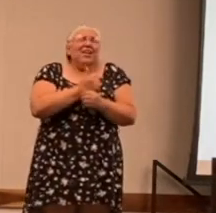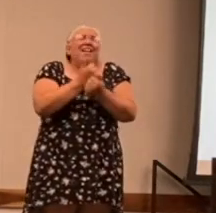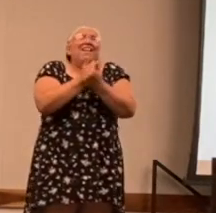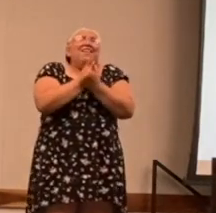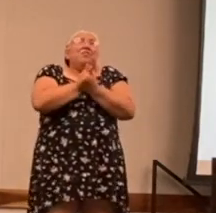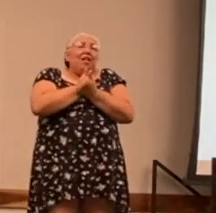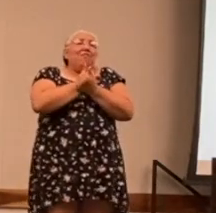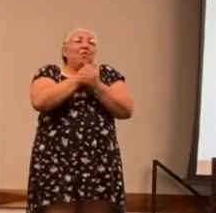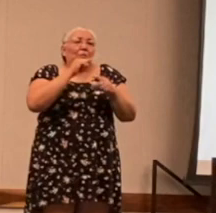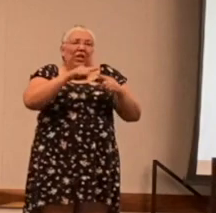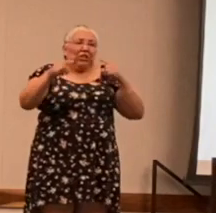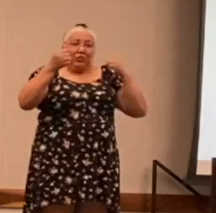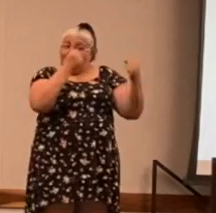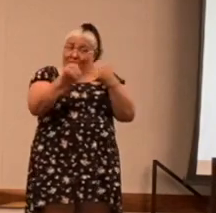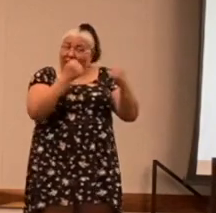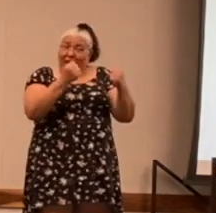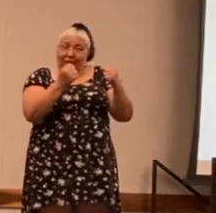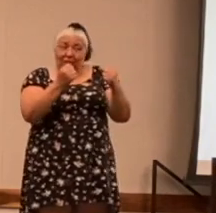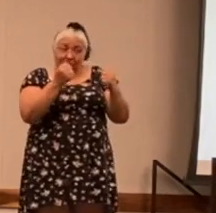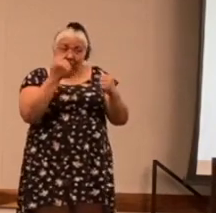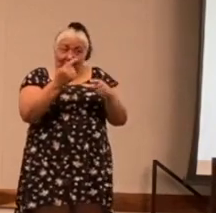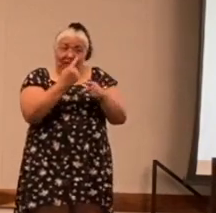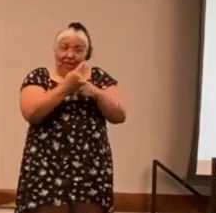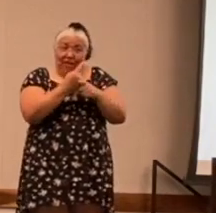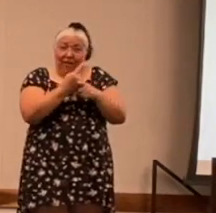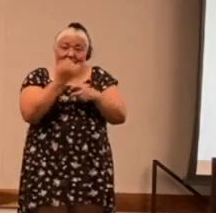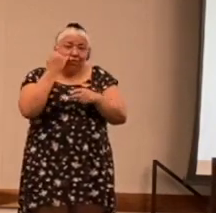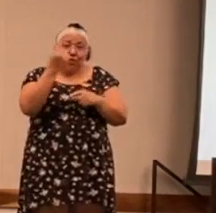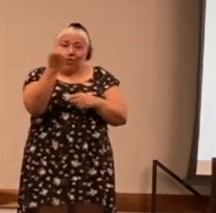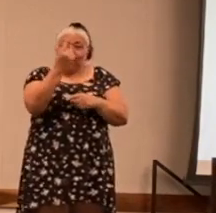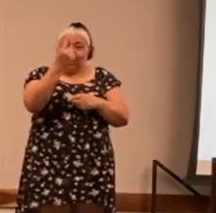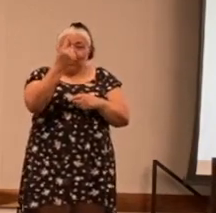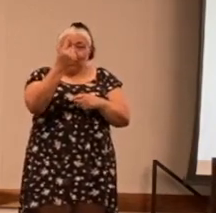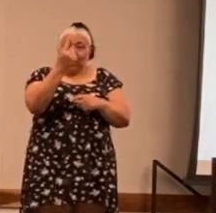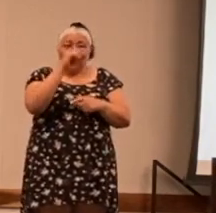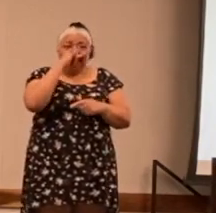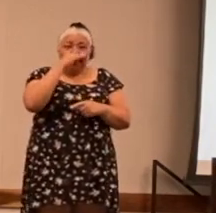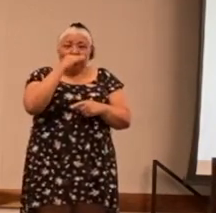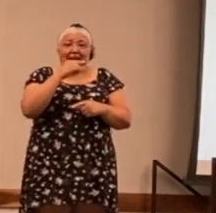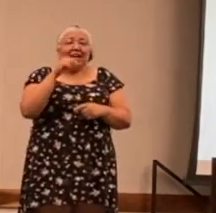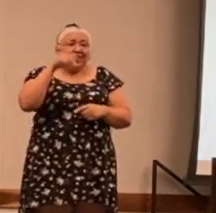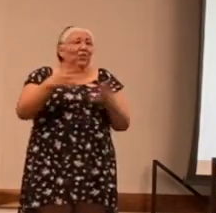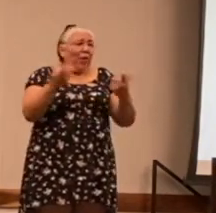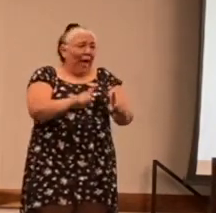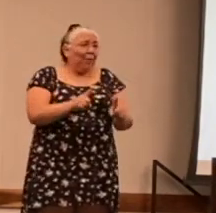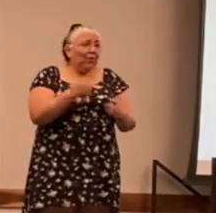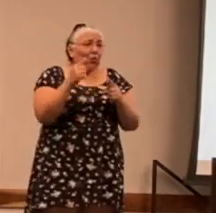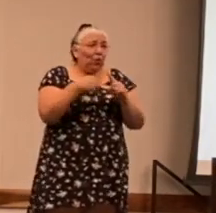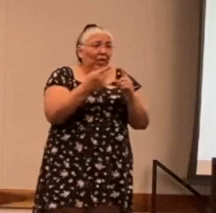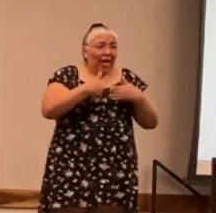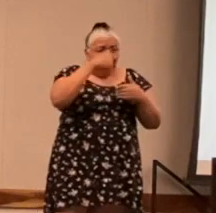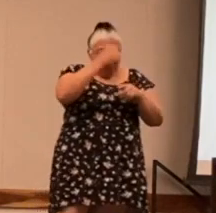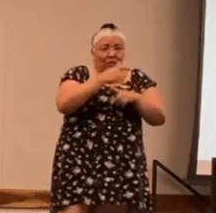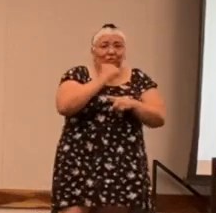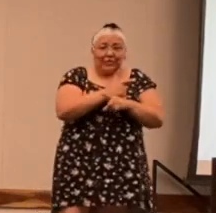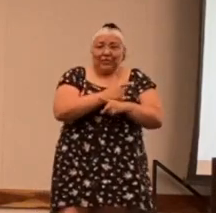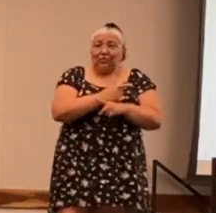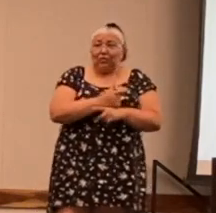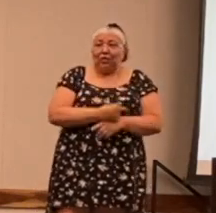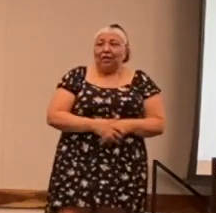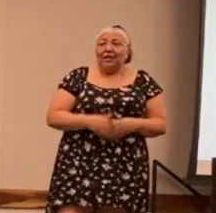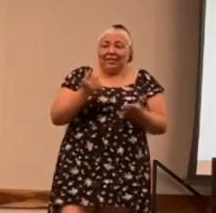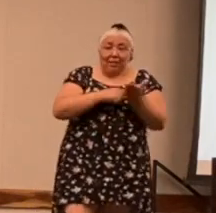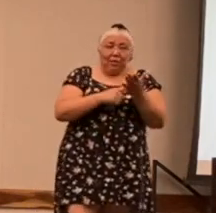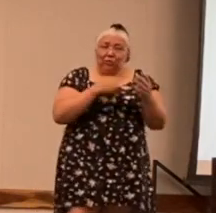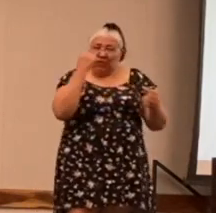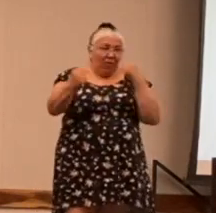them when you find them, don't you? Mm-hmm. If you're a single parent or if you're a single kid, this is what happens when you have a brother or sister, okay? Sometimes you